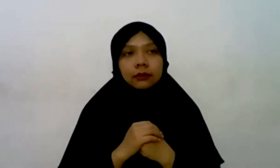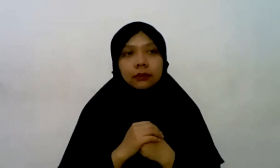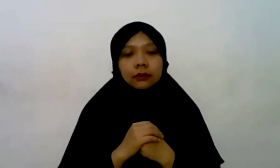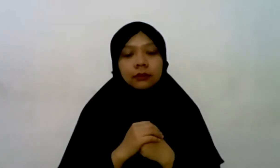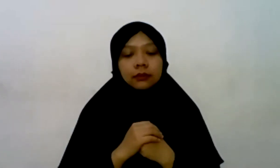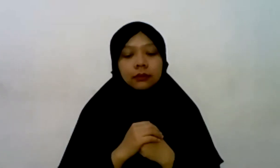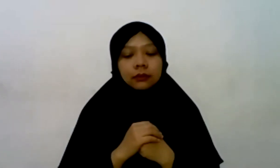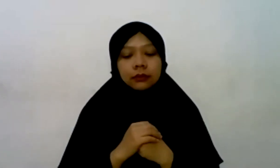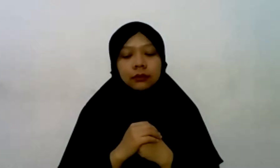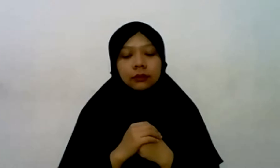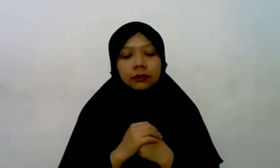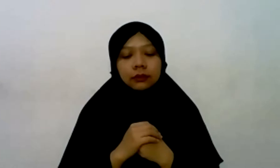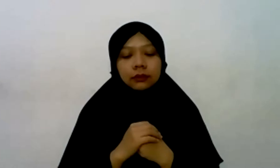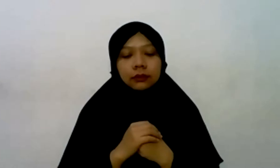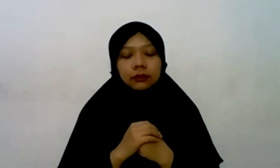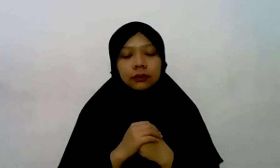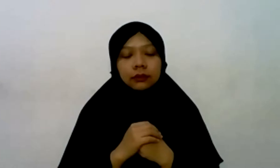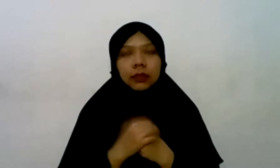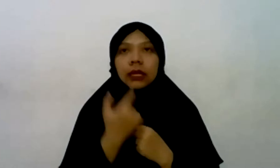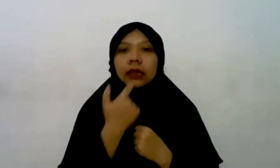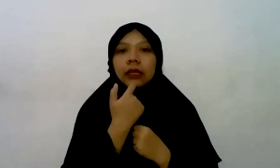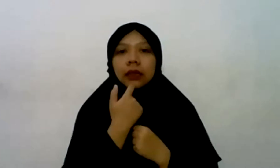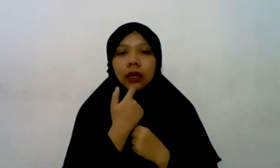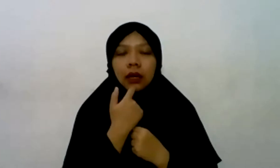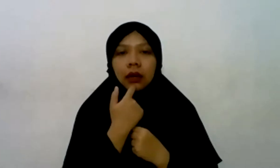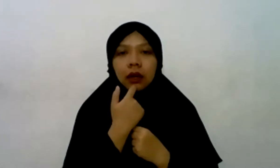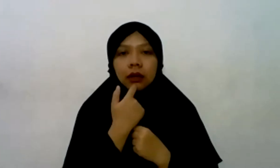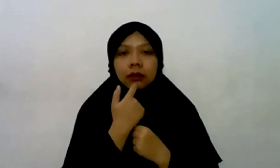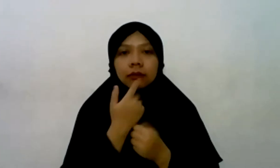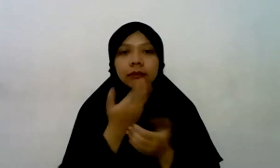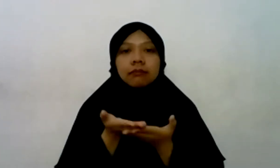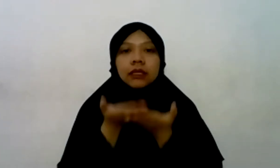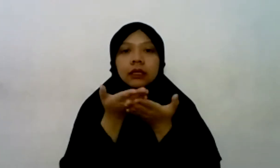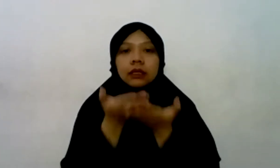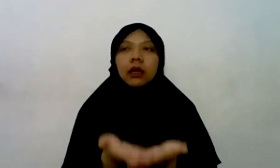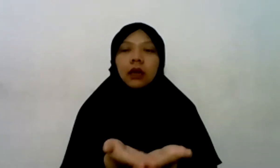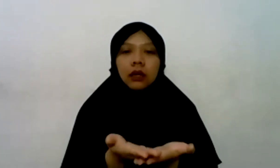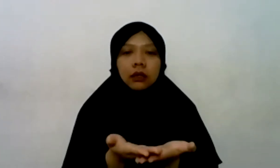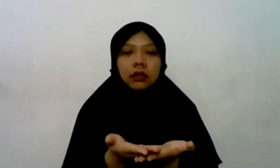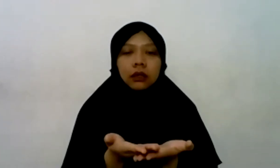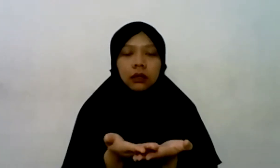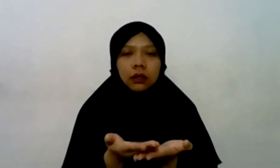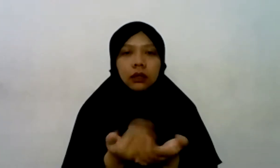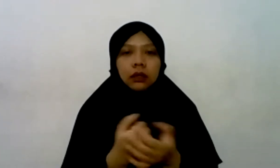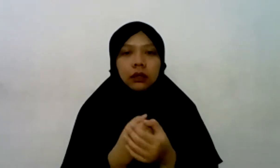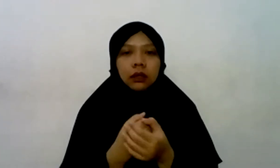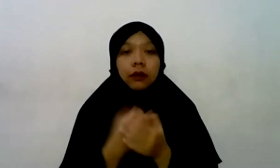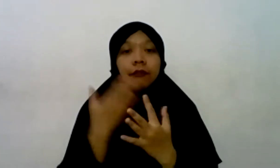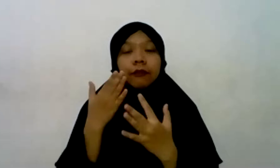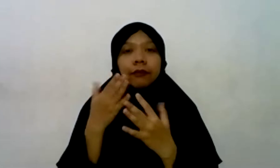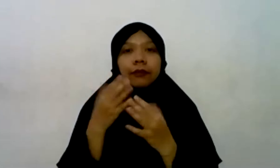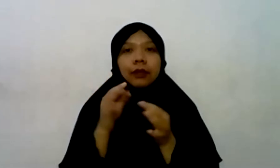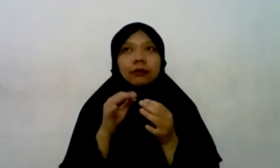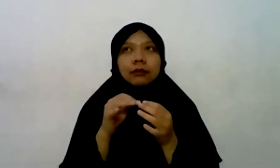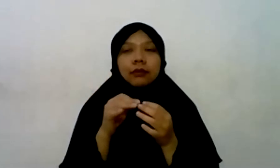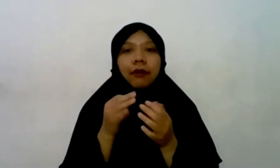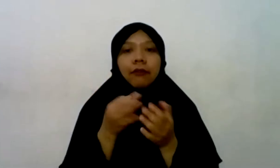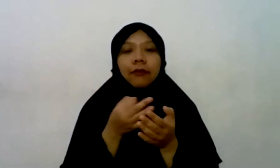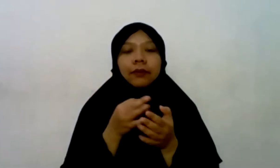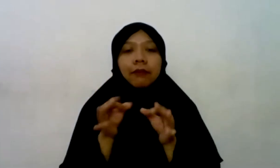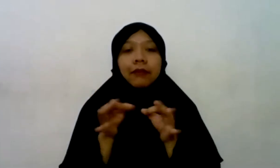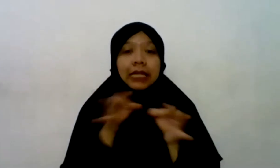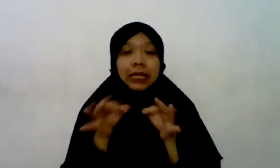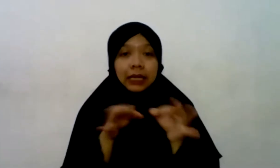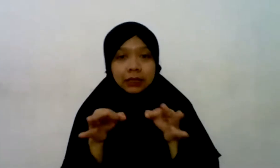13 of the current year, about providing, if I'm not mistaken, it was about providing facilities for a